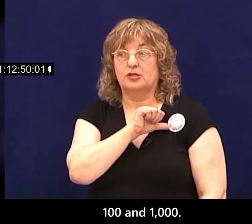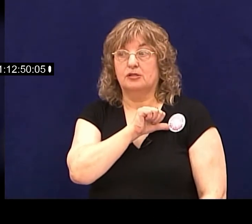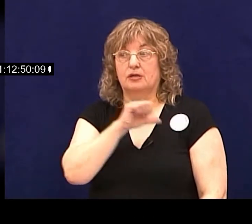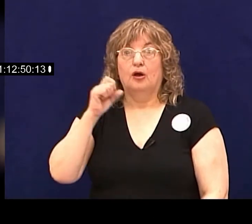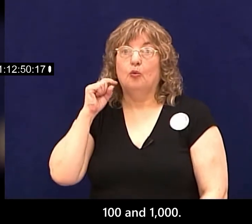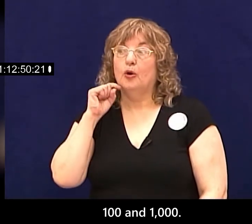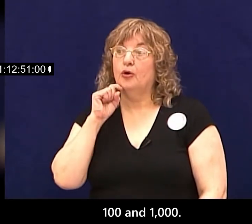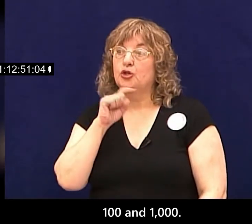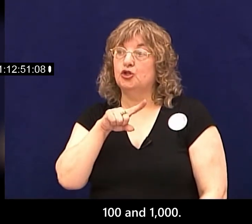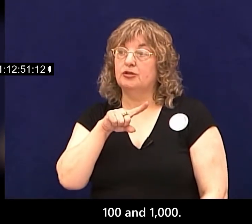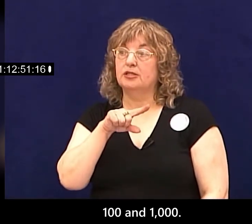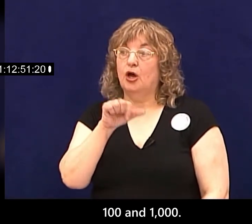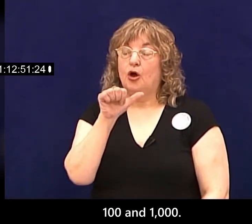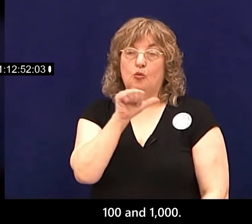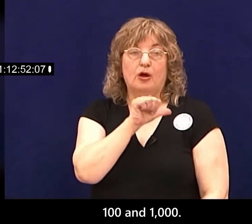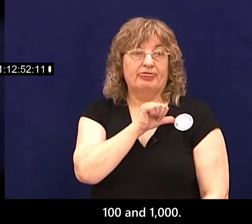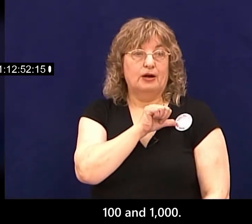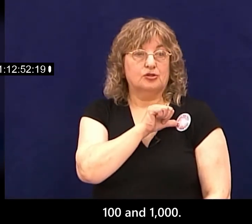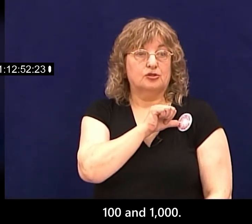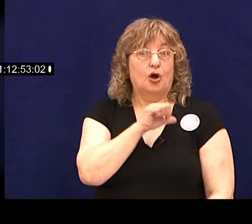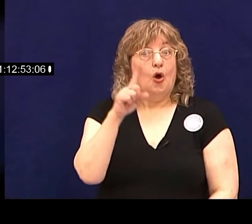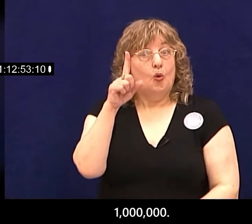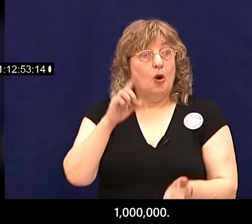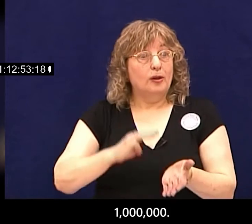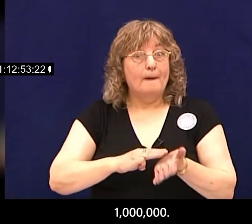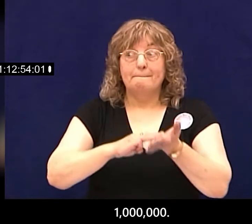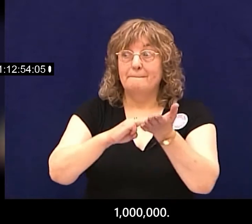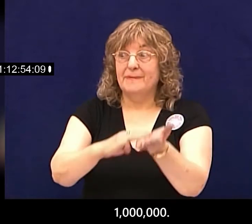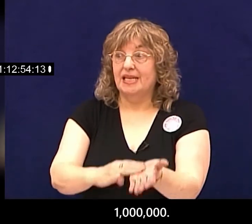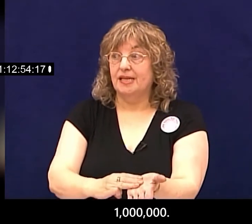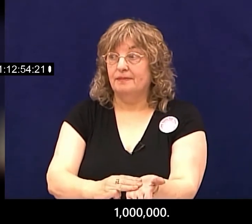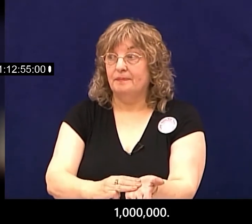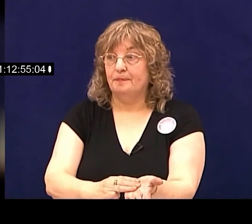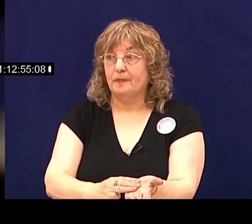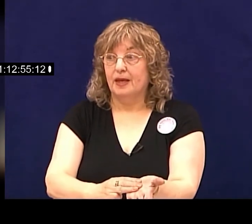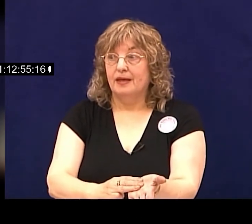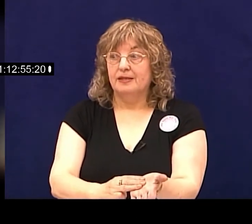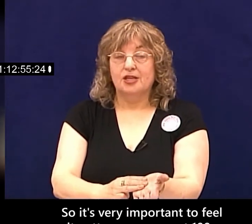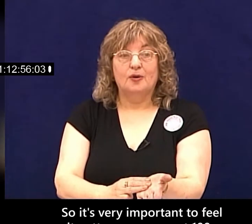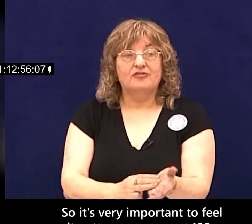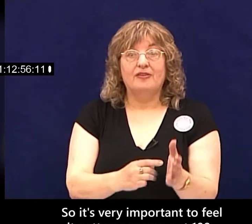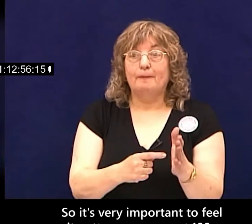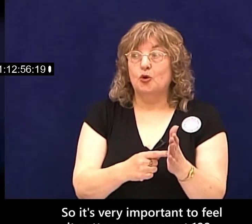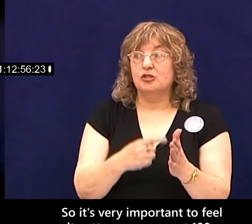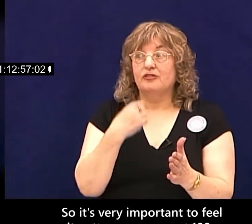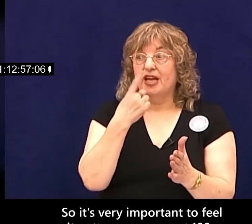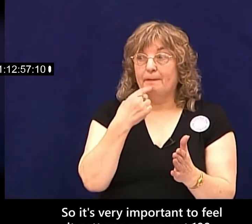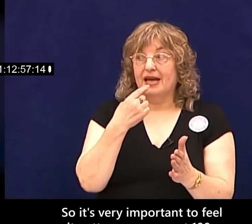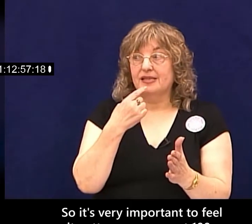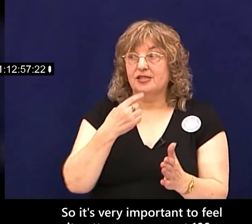1,000. 100, 1,000. 1 million. So it's very important for your lip patterns. So you